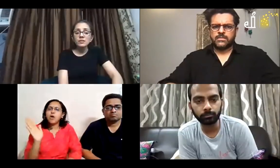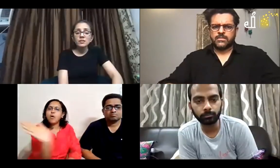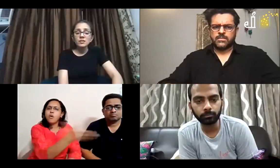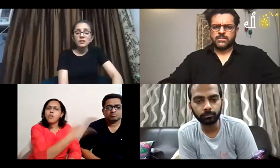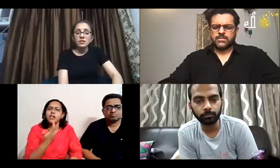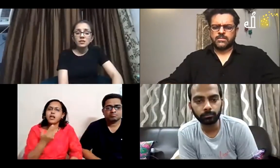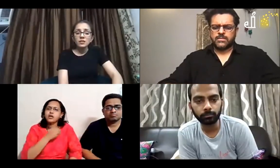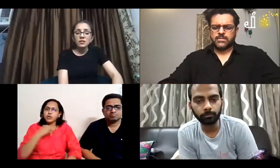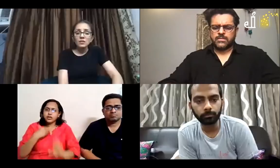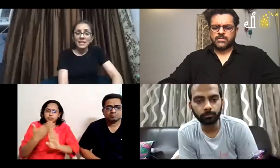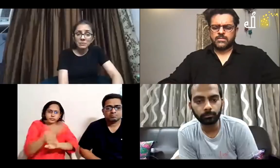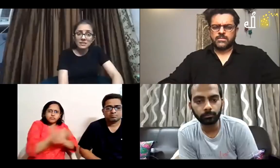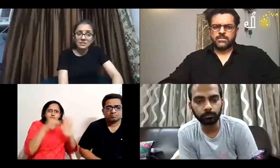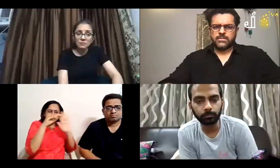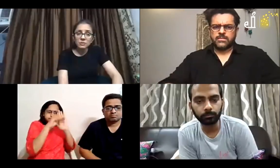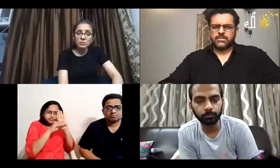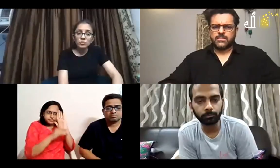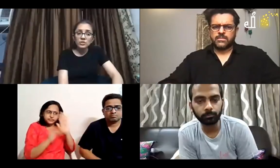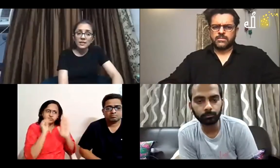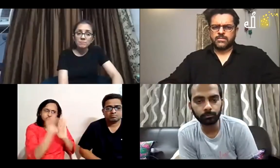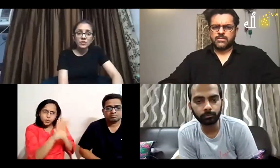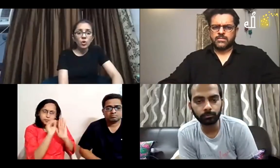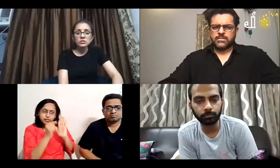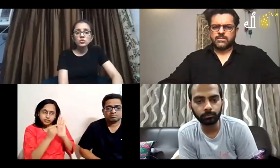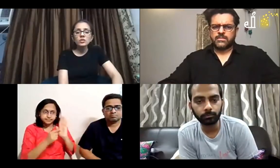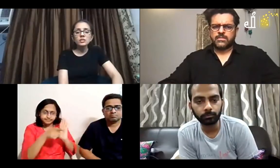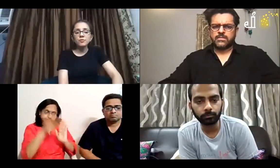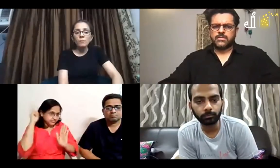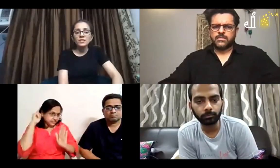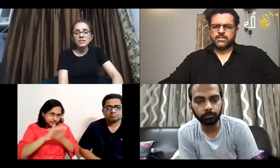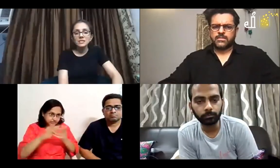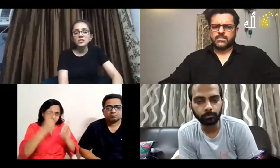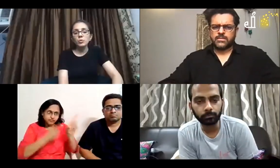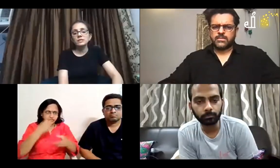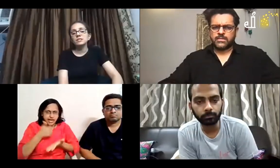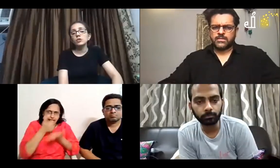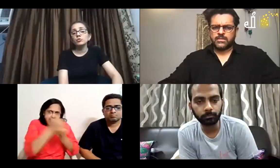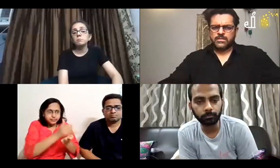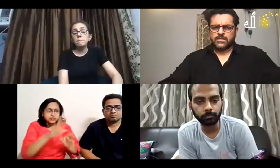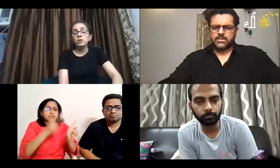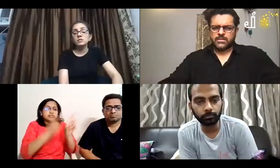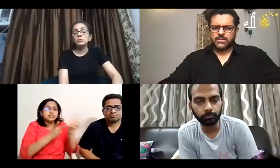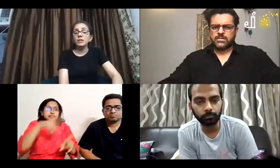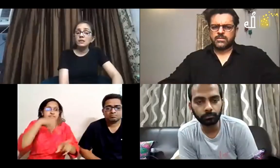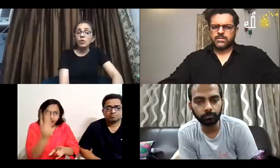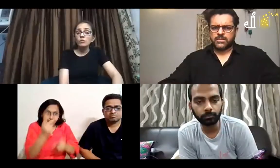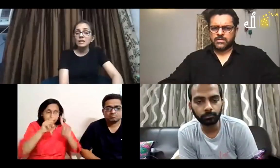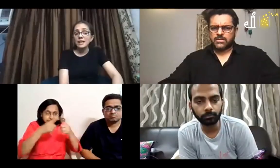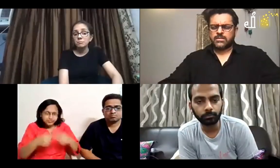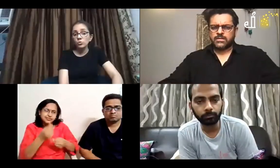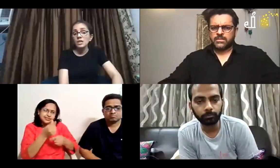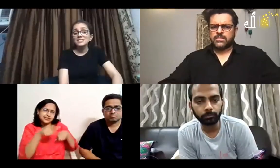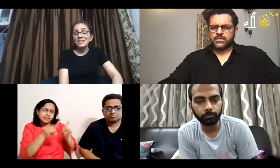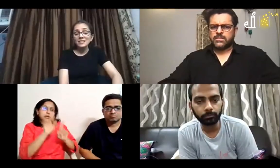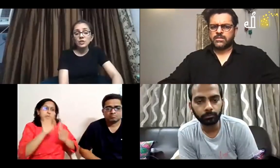afford it, and parents are suffering because of that. The doctors don't inform that these are the pointers that you have to remember, that 1 year long we'll